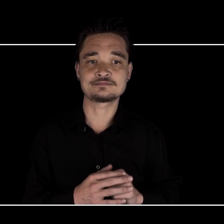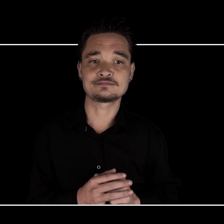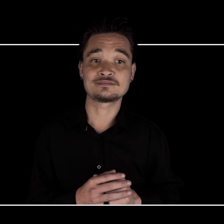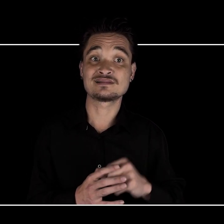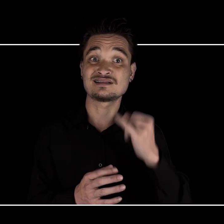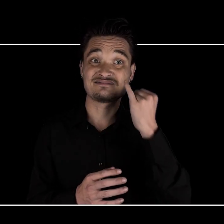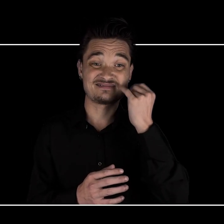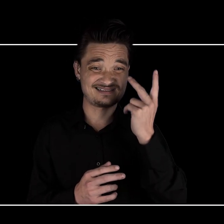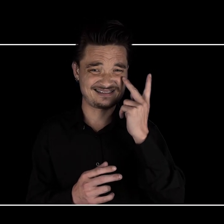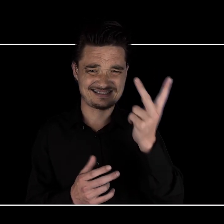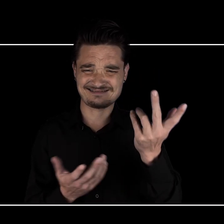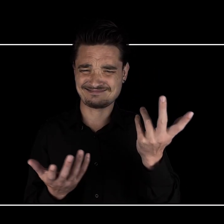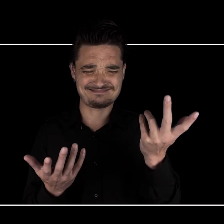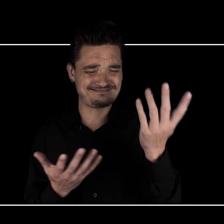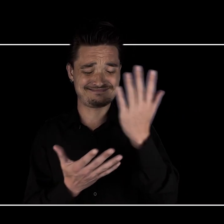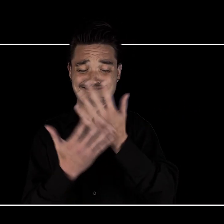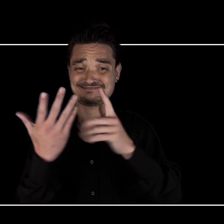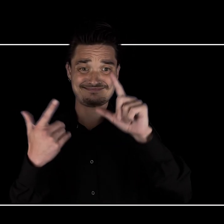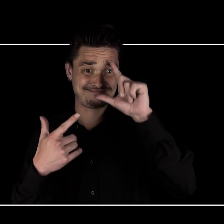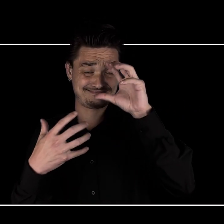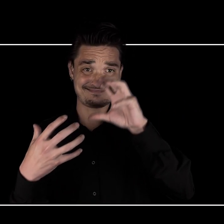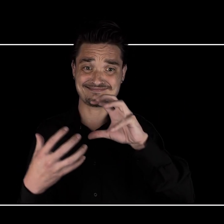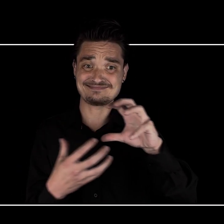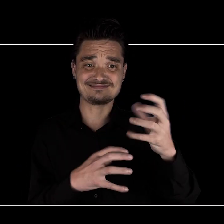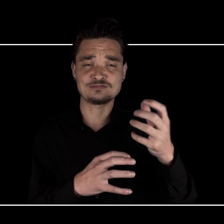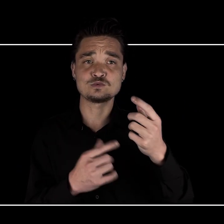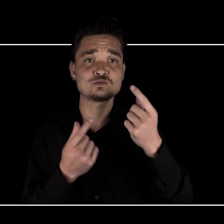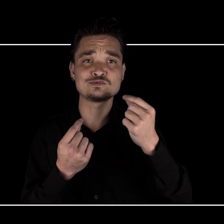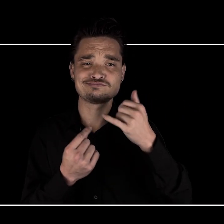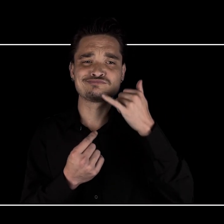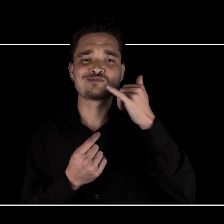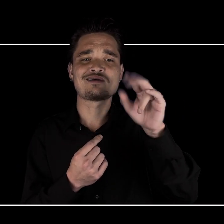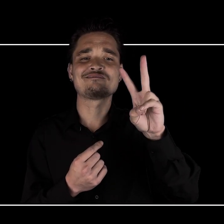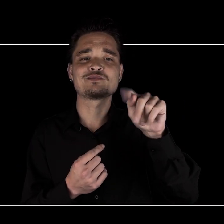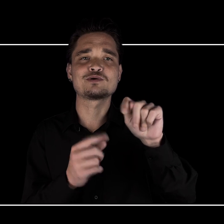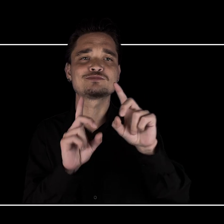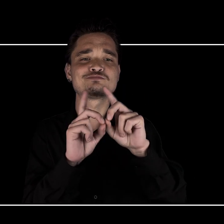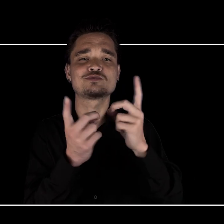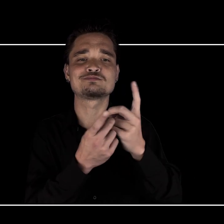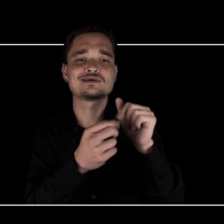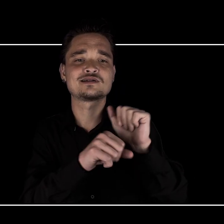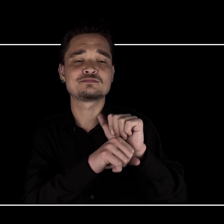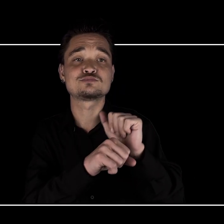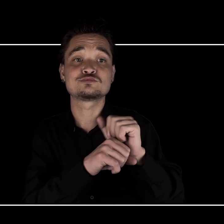this option, call the Vermont Department of Labor at